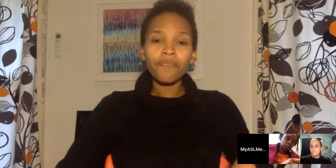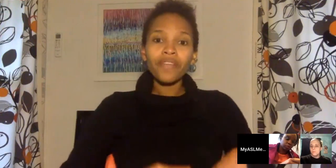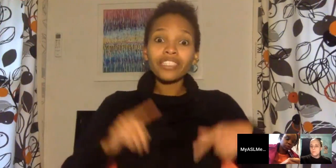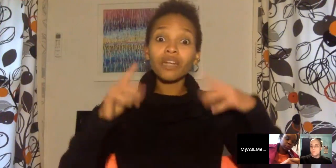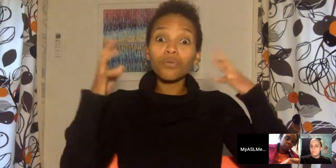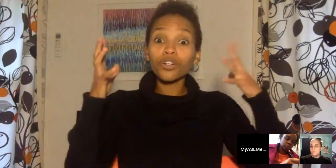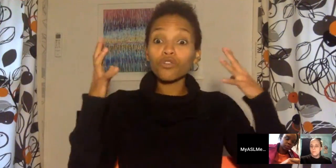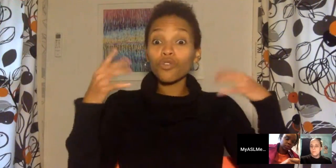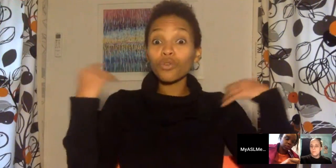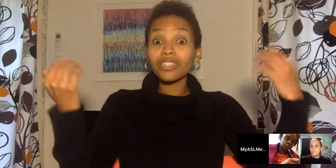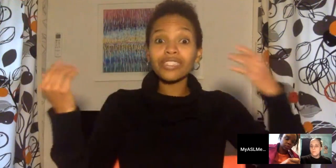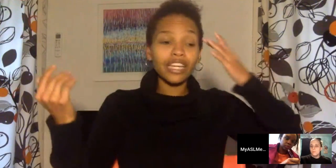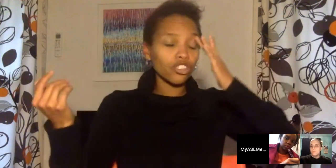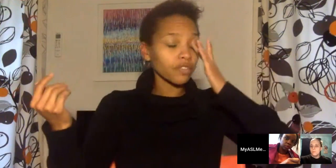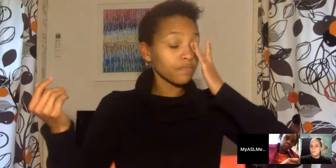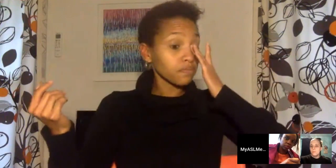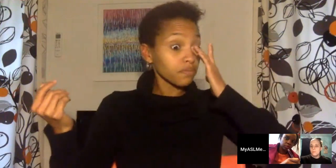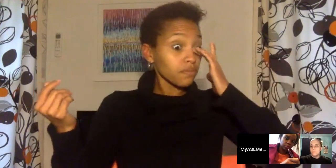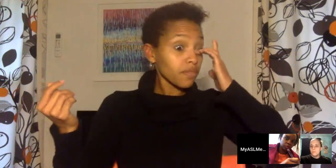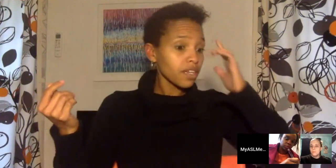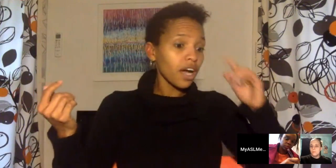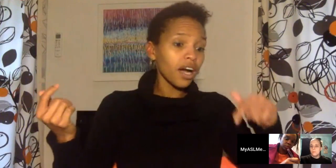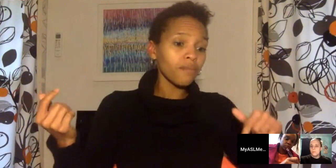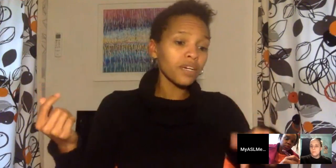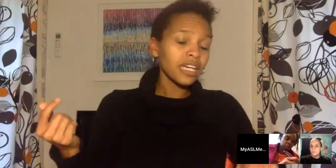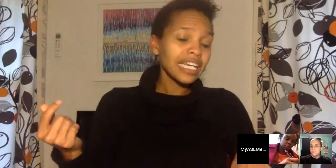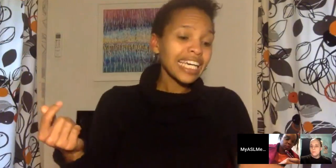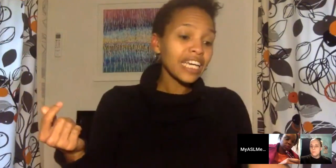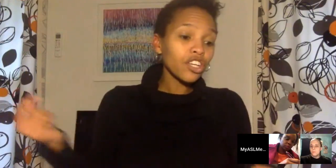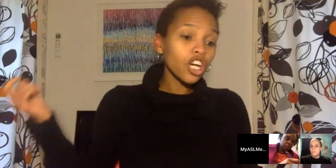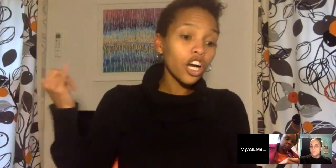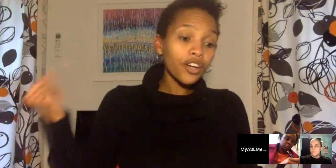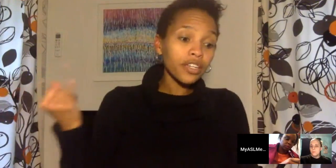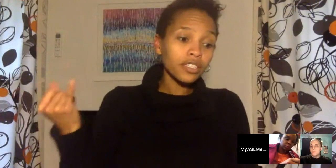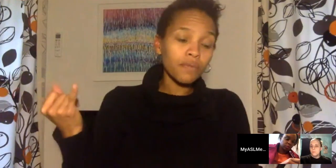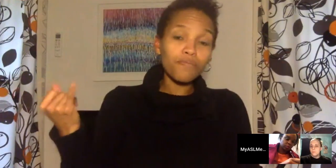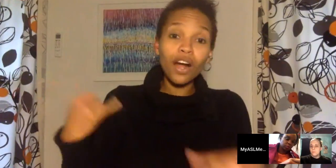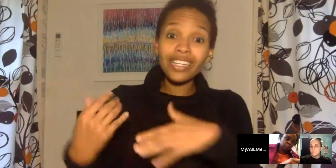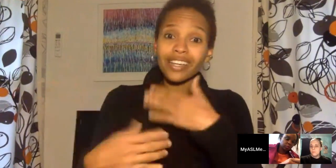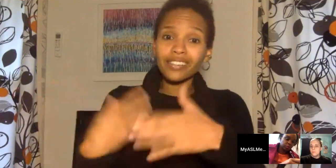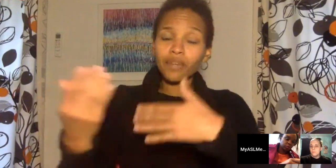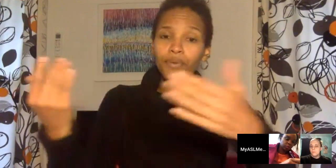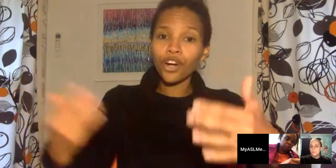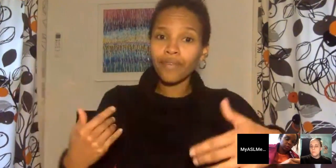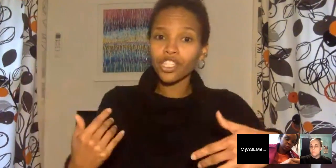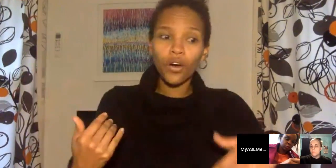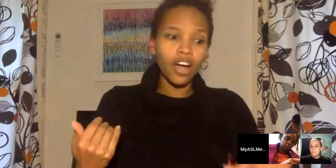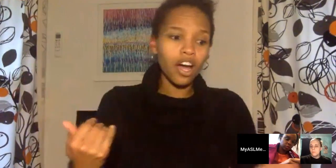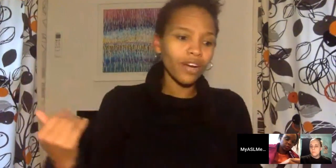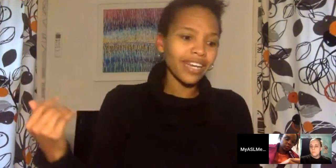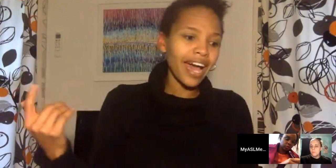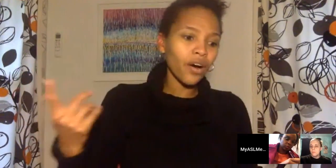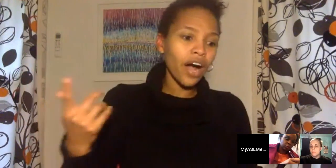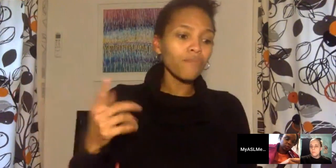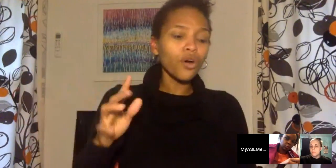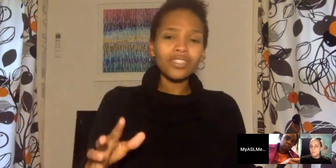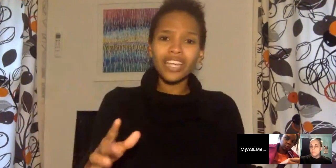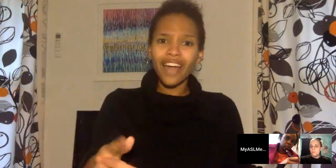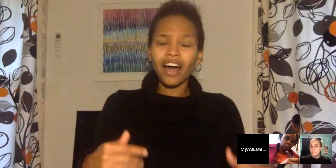That's an important realization. In the current processing program that's going on right now, I'm noticing that a